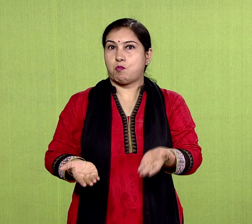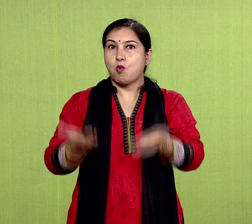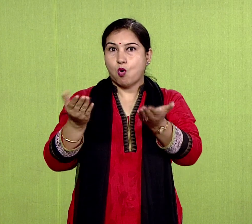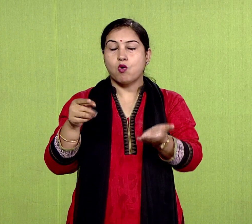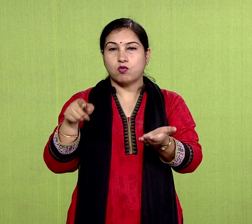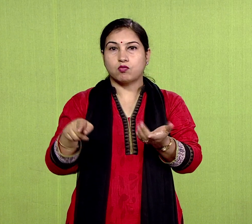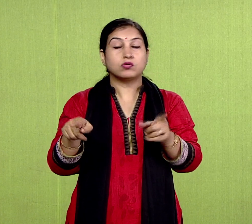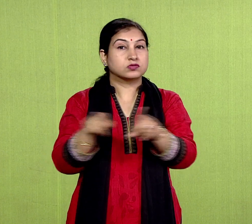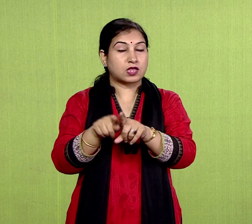Huan Tsang,